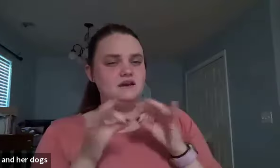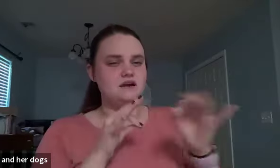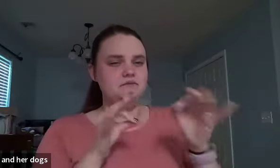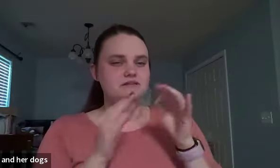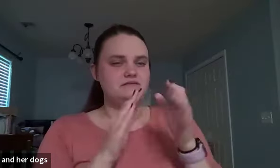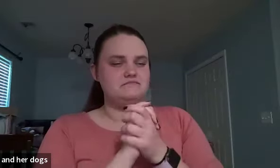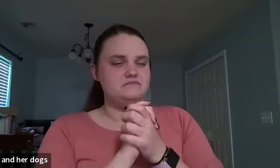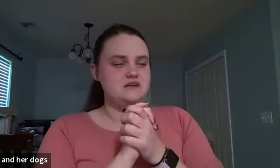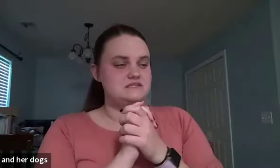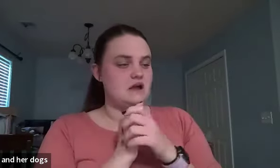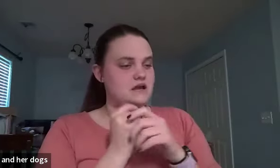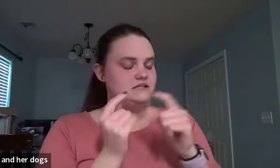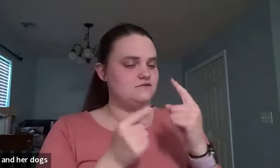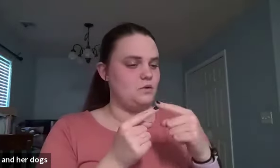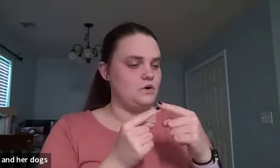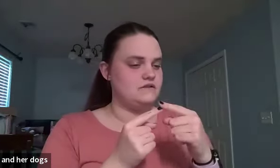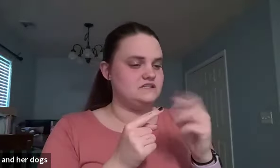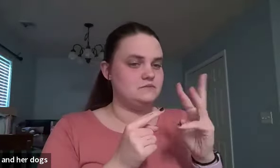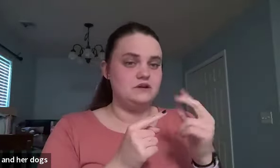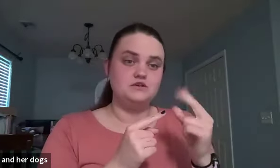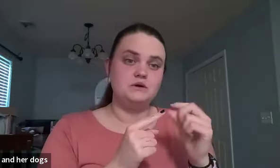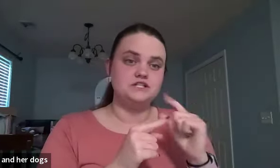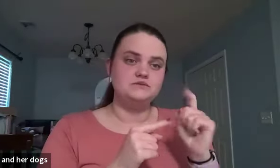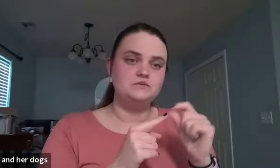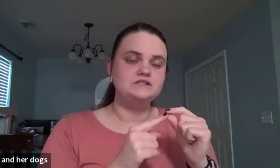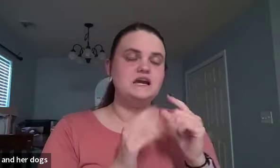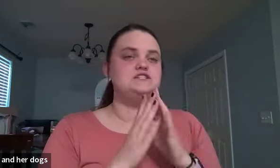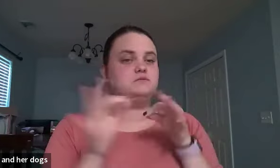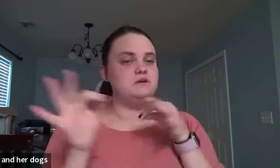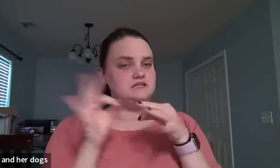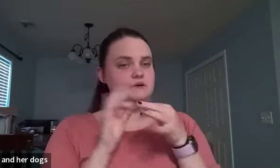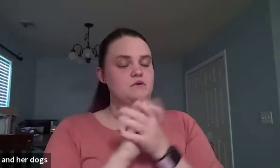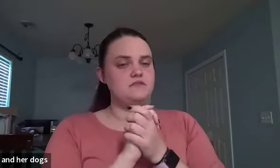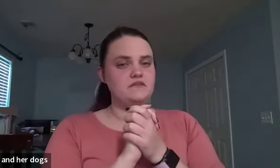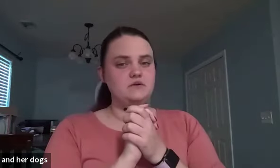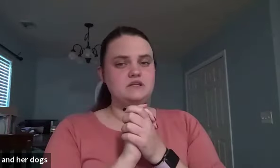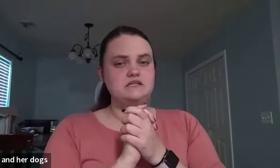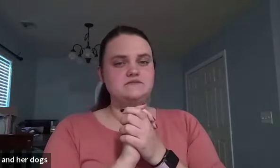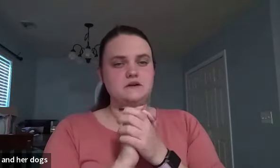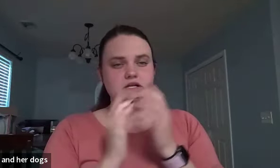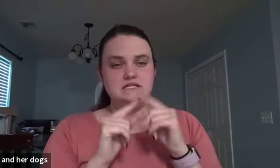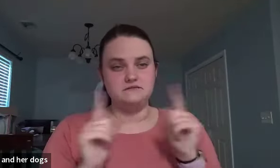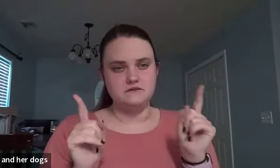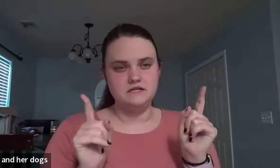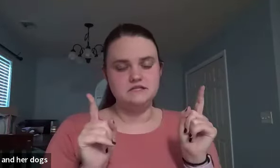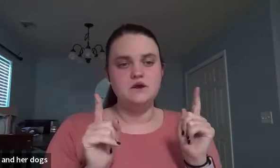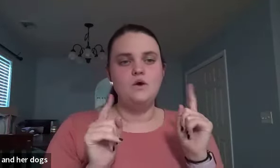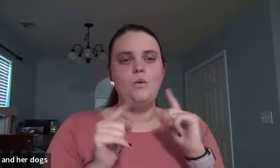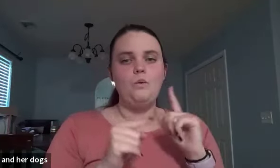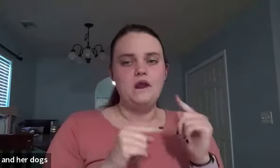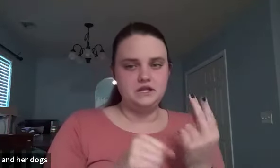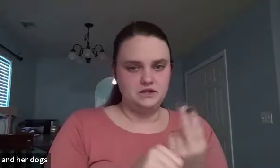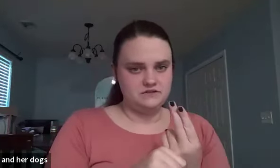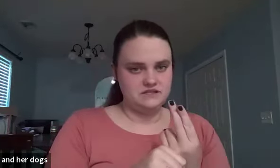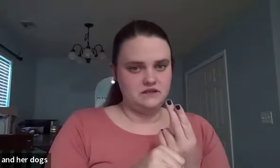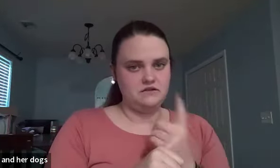any the signs for the WH question words, I do want to explain one thing that is very different when using